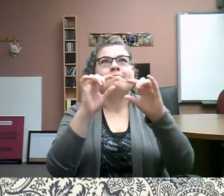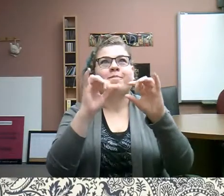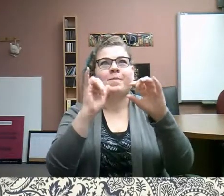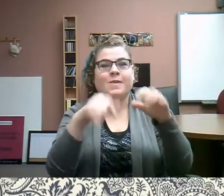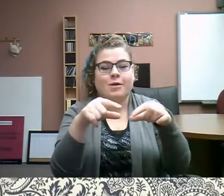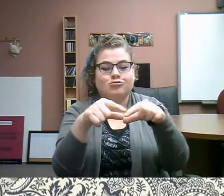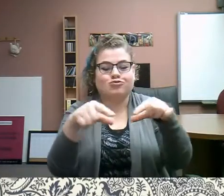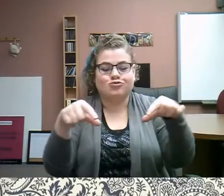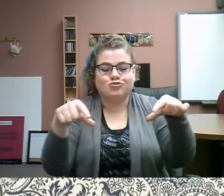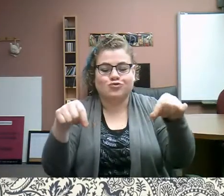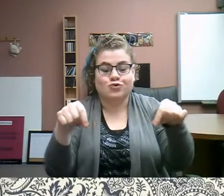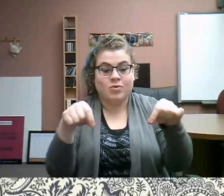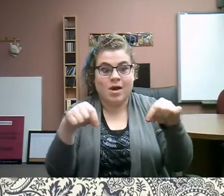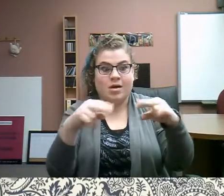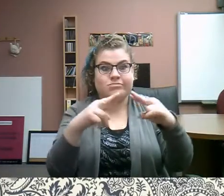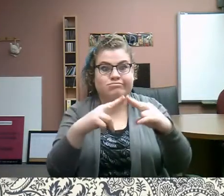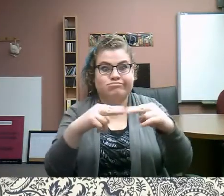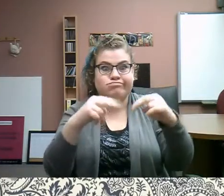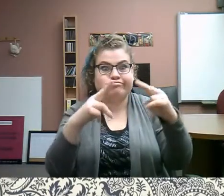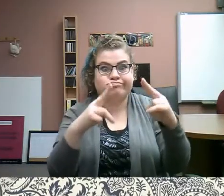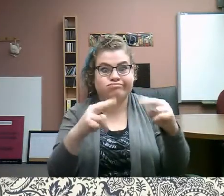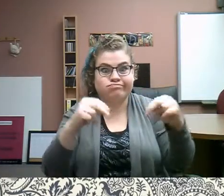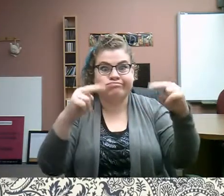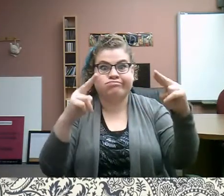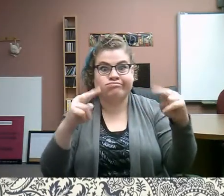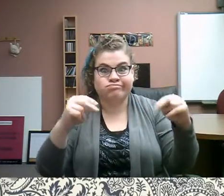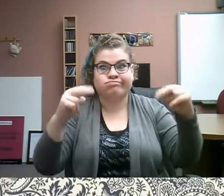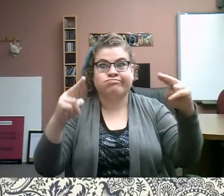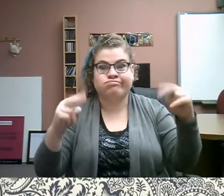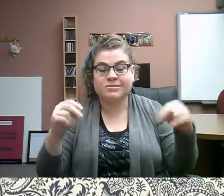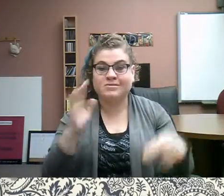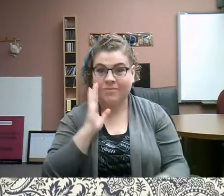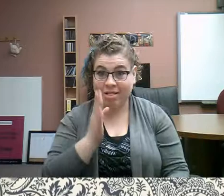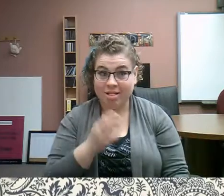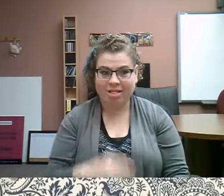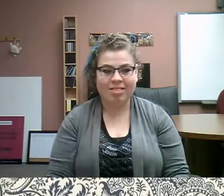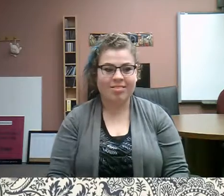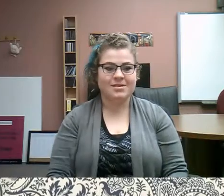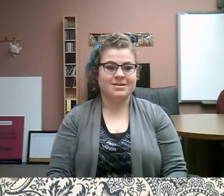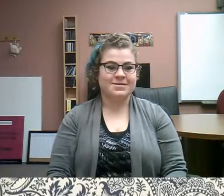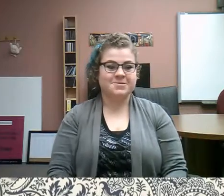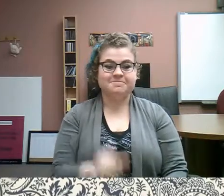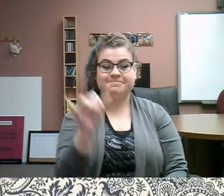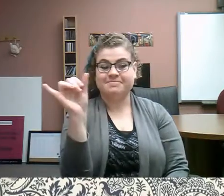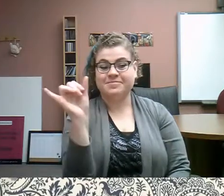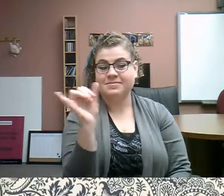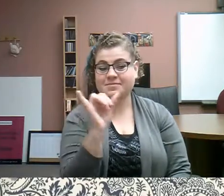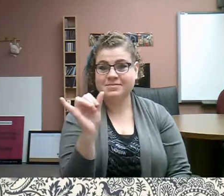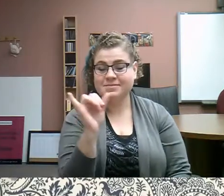what does it look like? Okay, it's that shape, and then it gets all crinkly as you cook it.